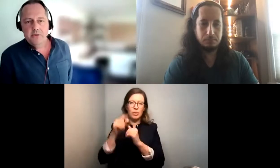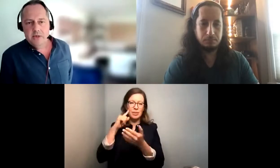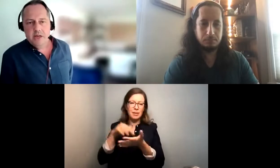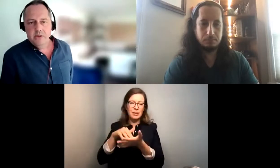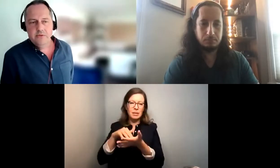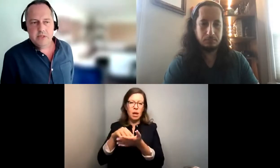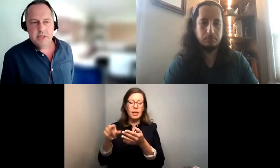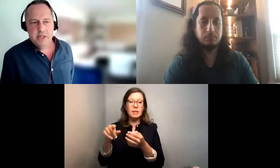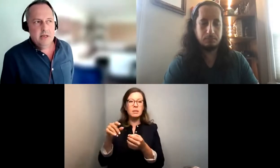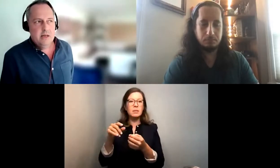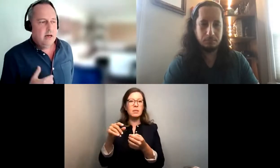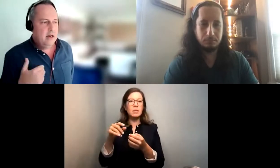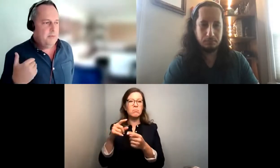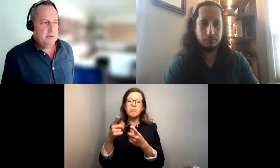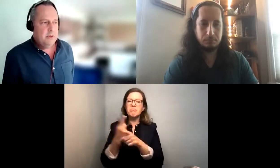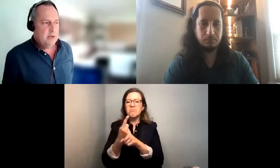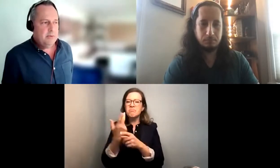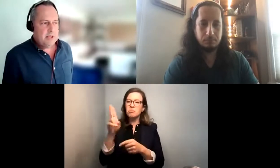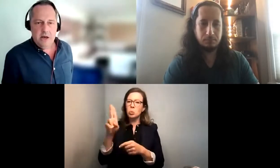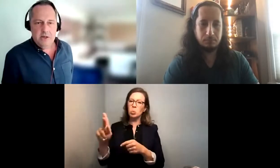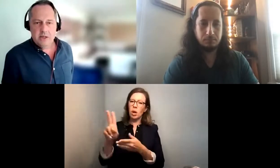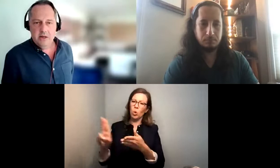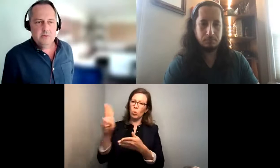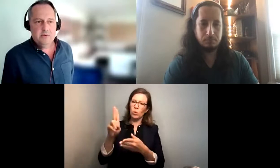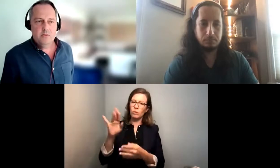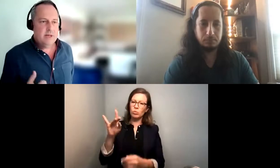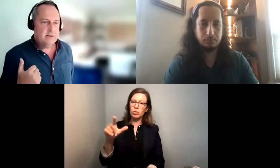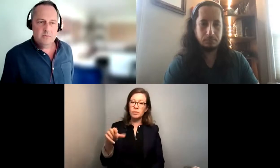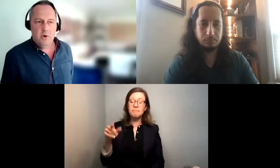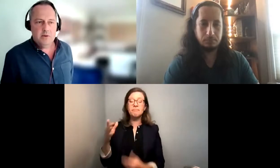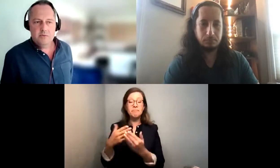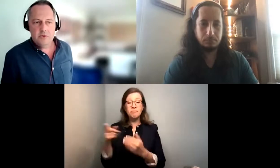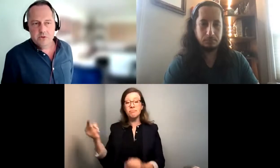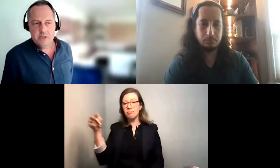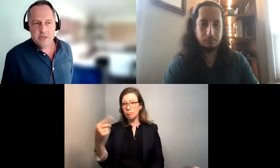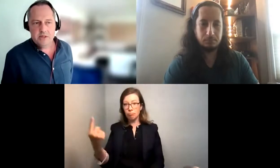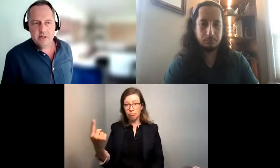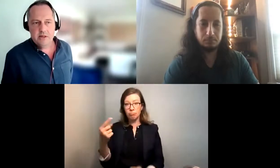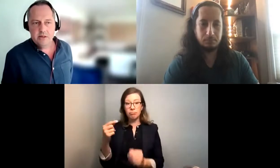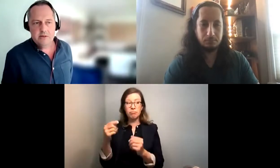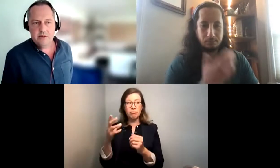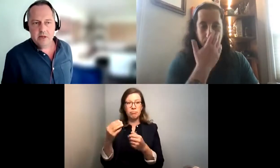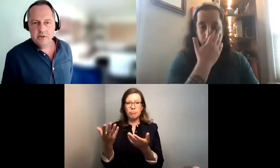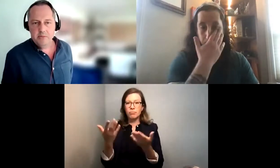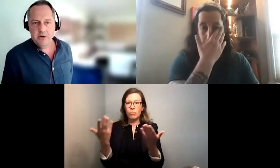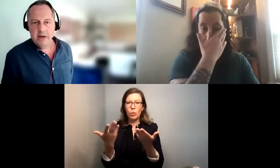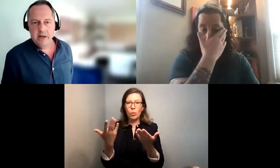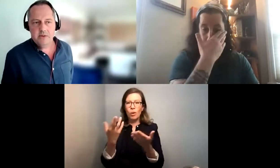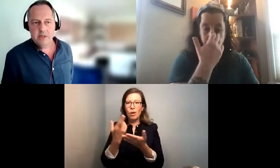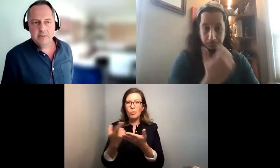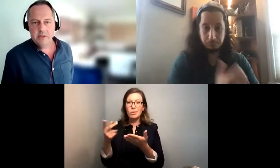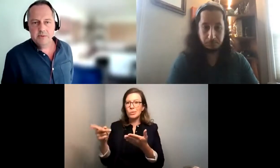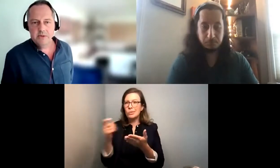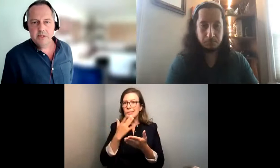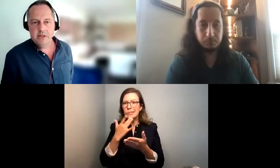kind of UK university. He was there on his own with what resources that he could like scramble